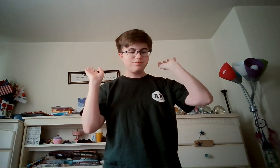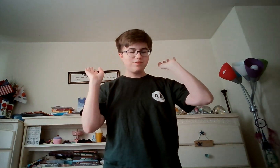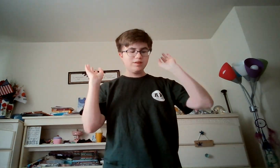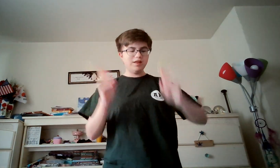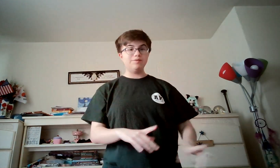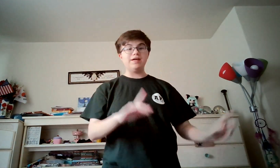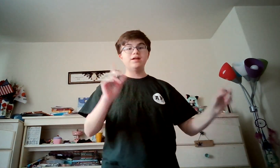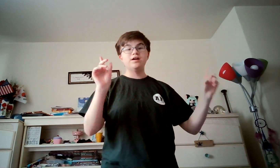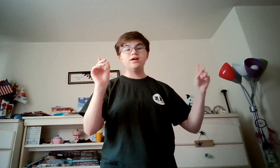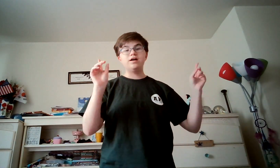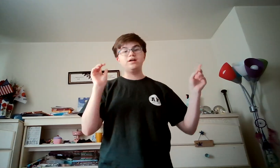Anyway,